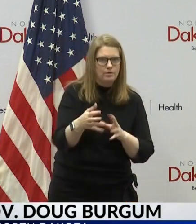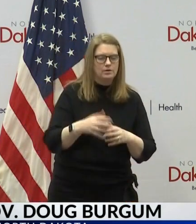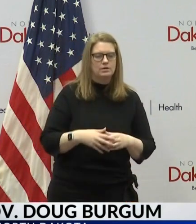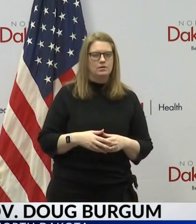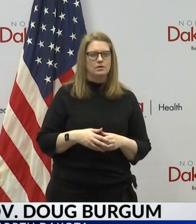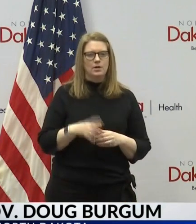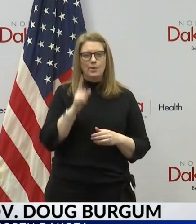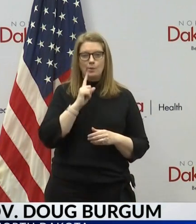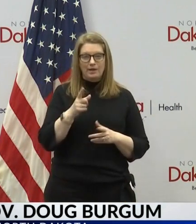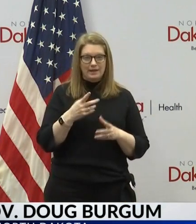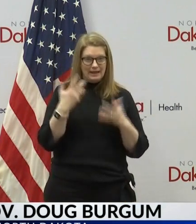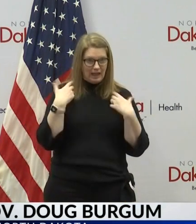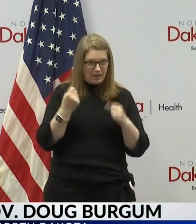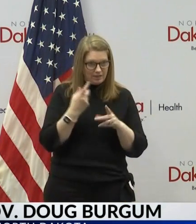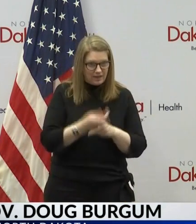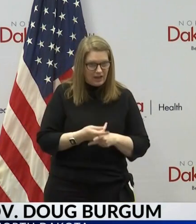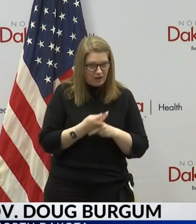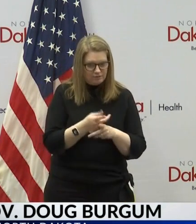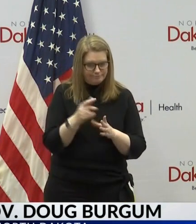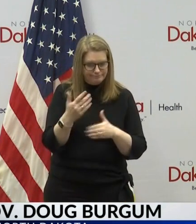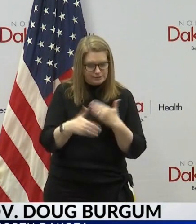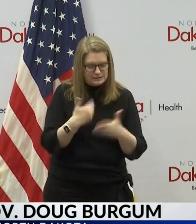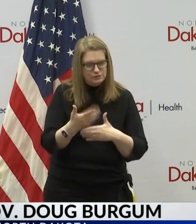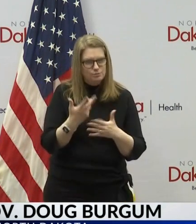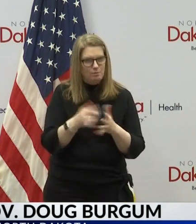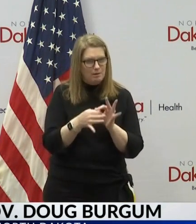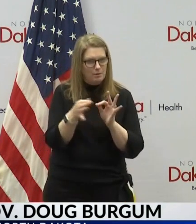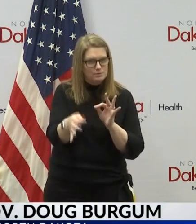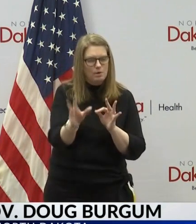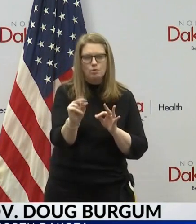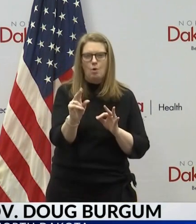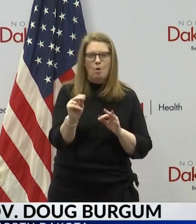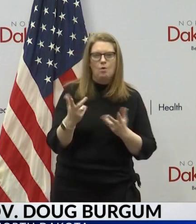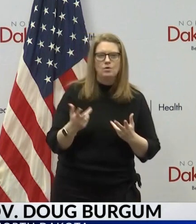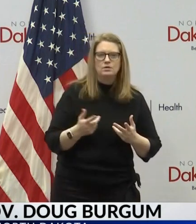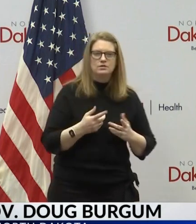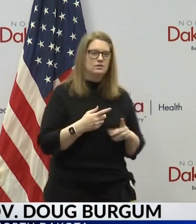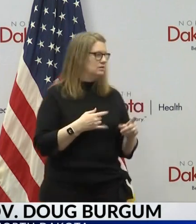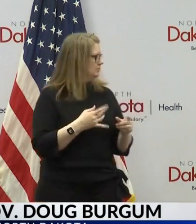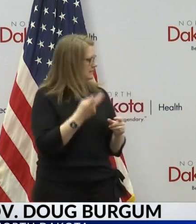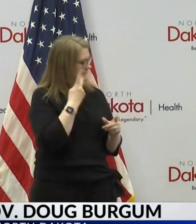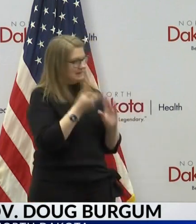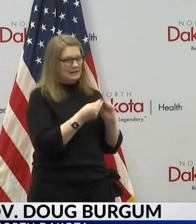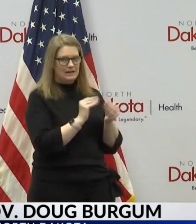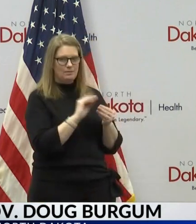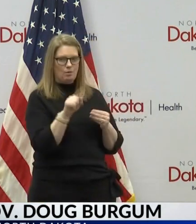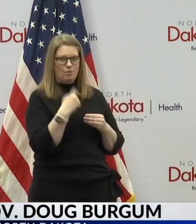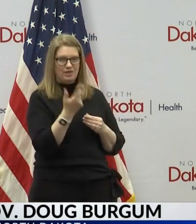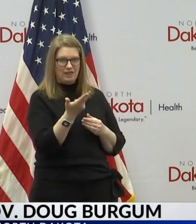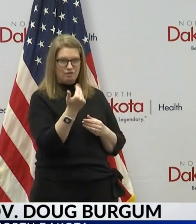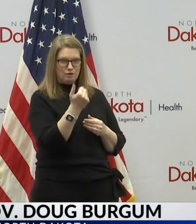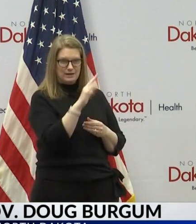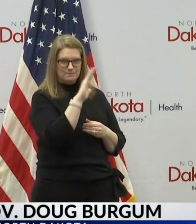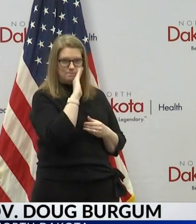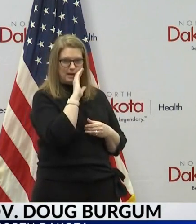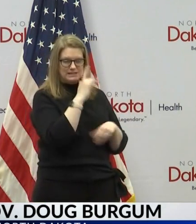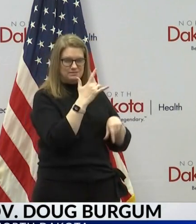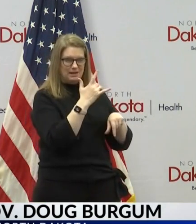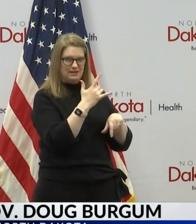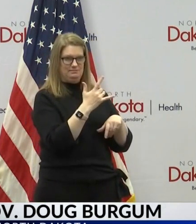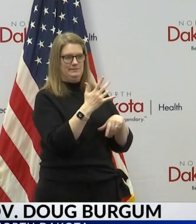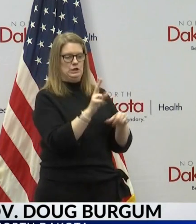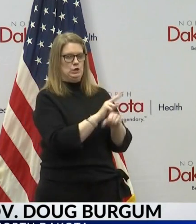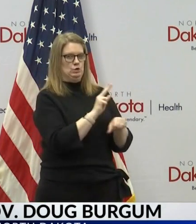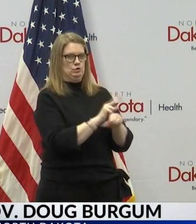care, and we want to be very careful to realize that we're not, particularly when we're looking at that number of only 13 beds being occupied in the state